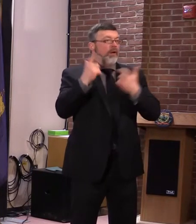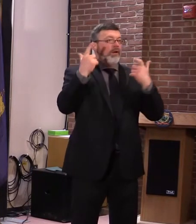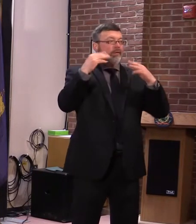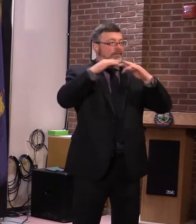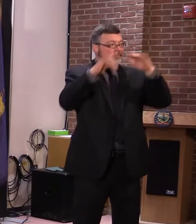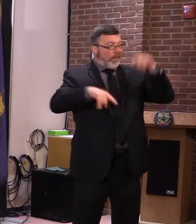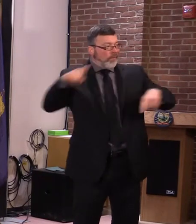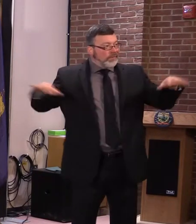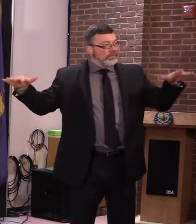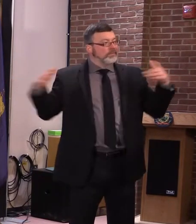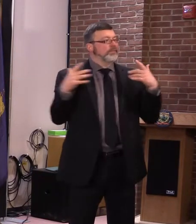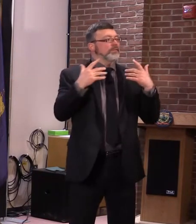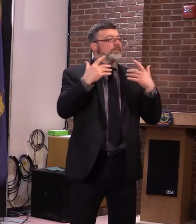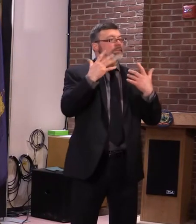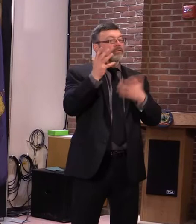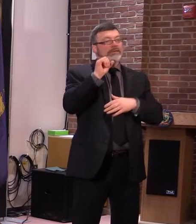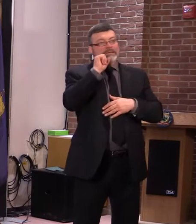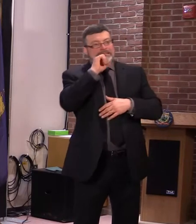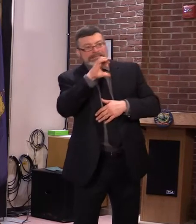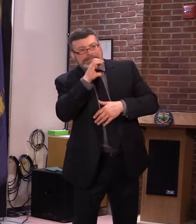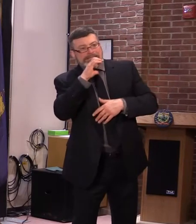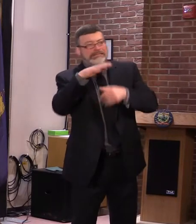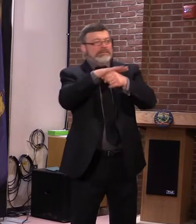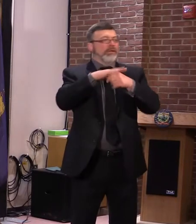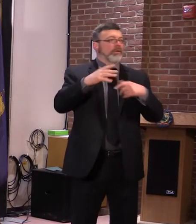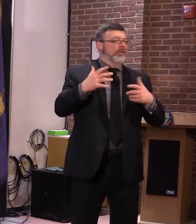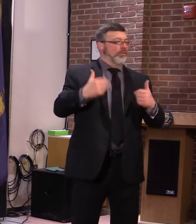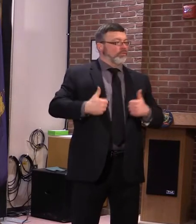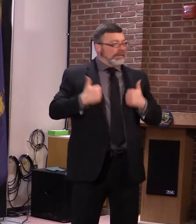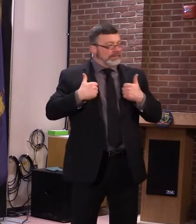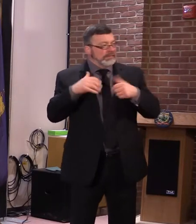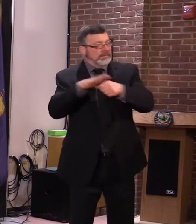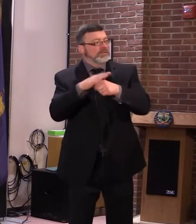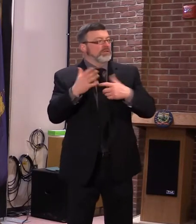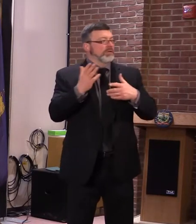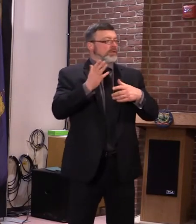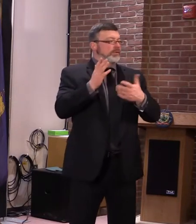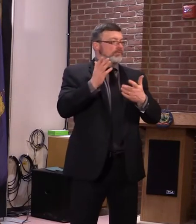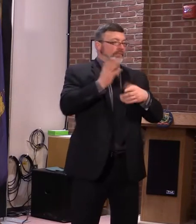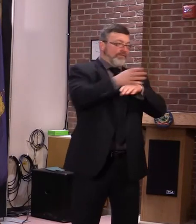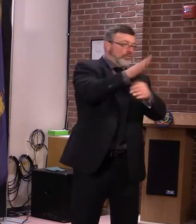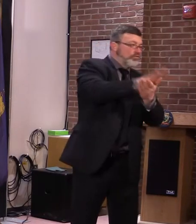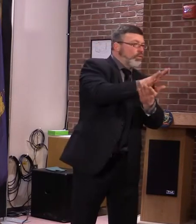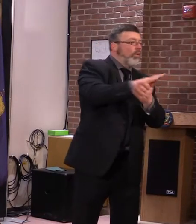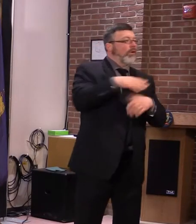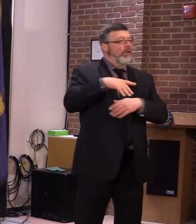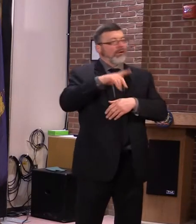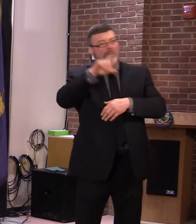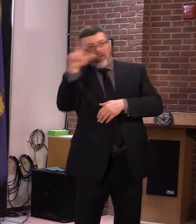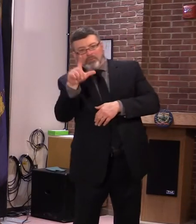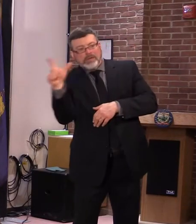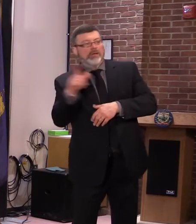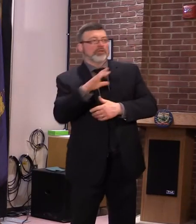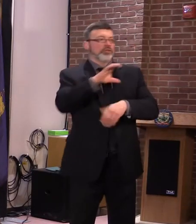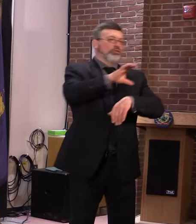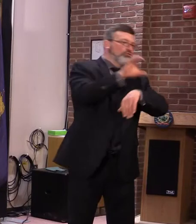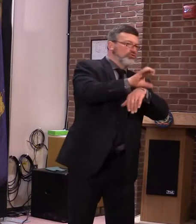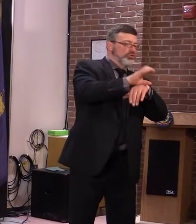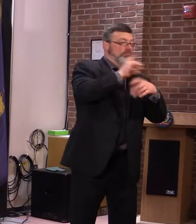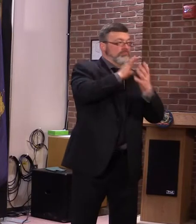sites, senior centers, after-school programs, libraries and churches, and parent-child centers, just to name a